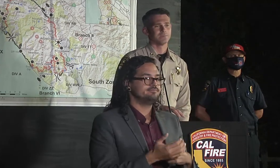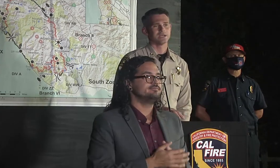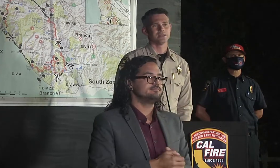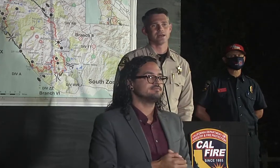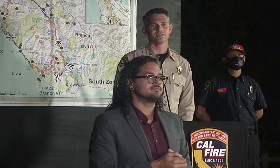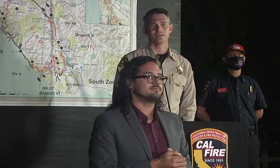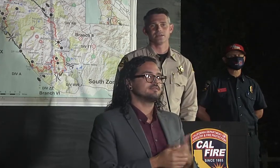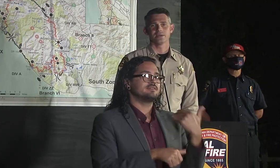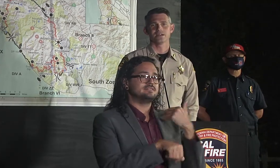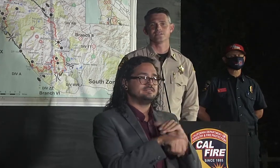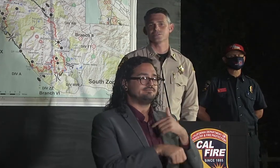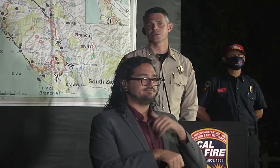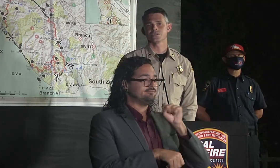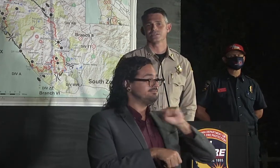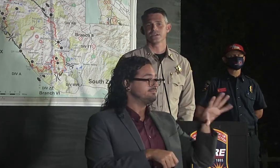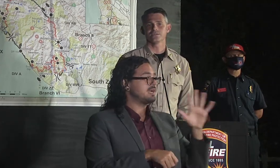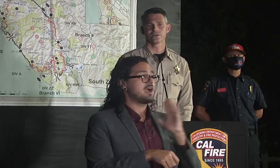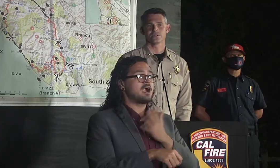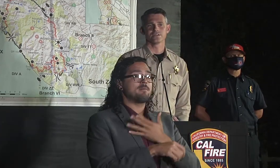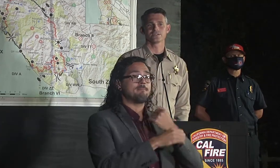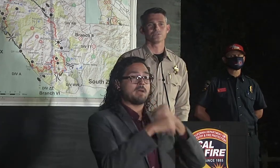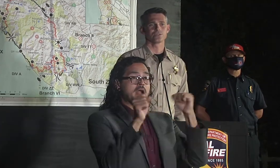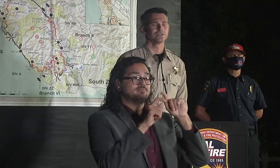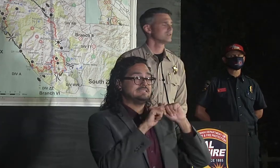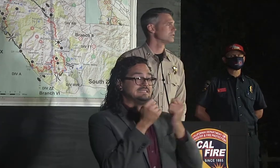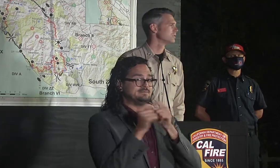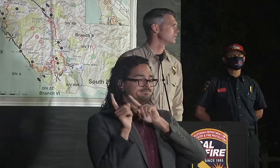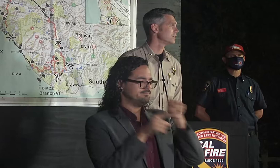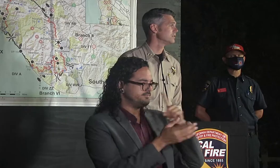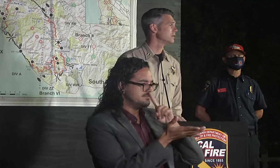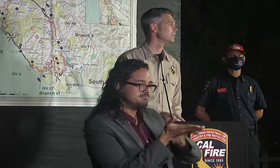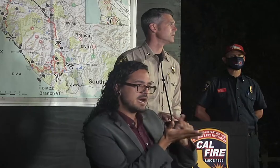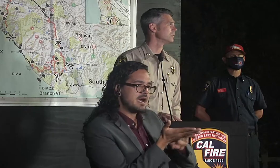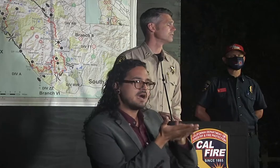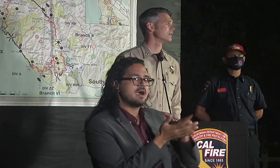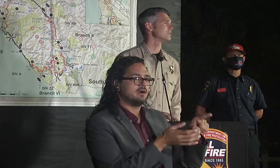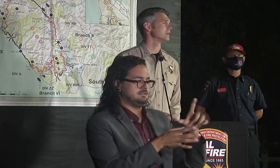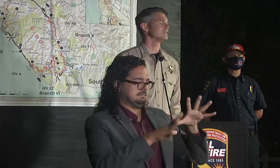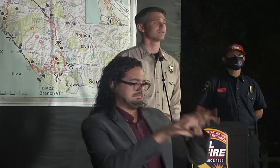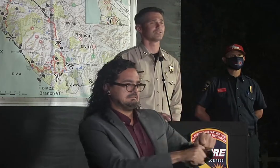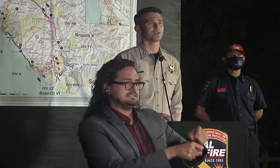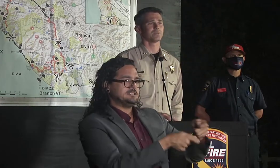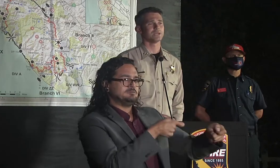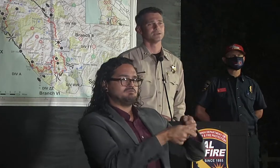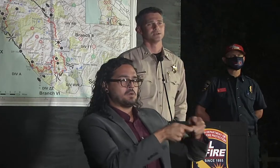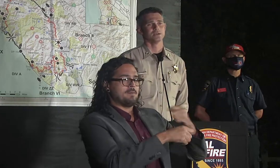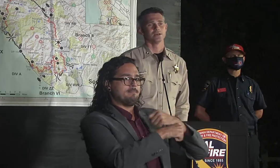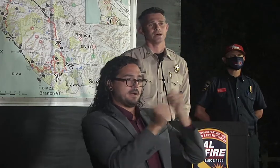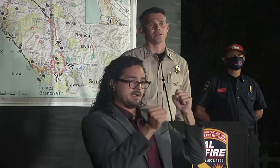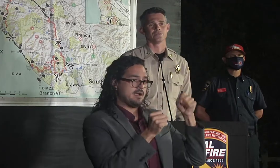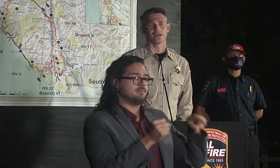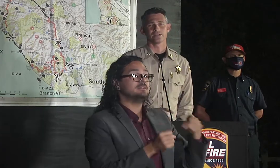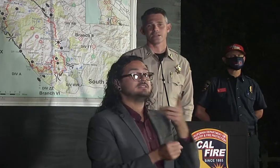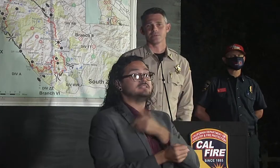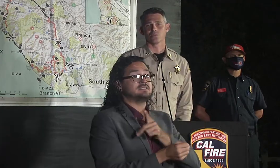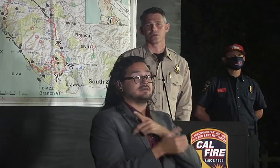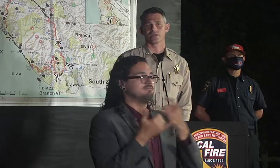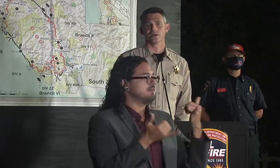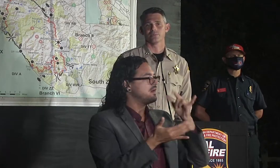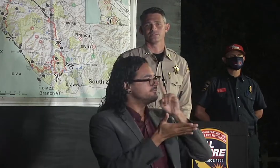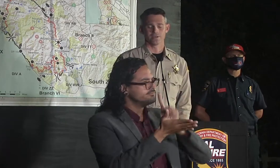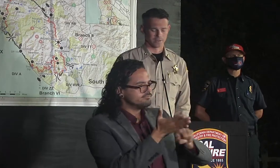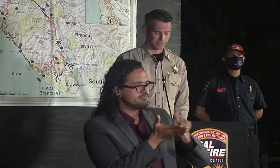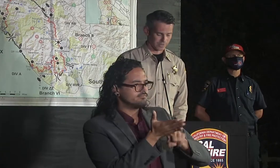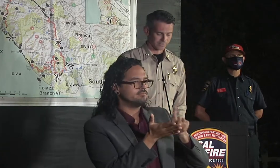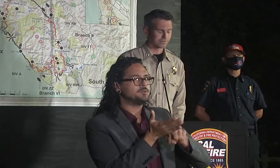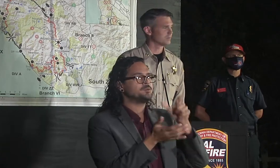out there. They made that situation safe, and our detectives are continuing to investigate. So there's going to be there's likely going to be more to